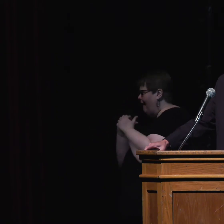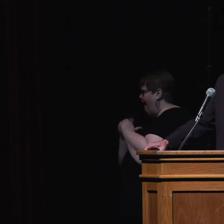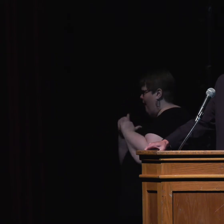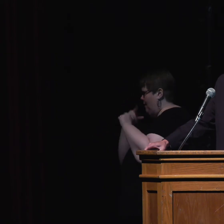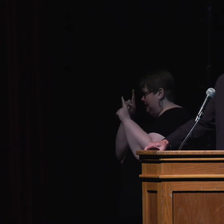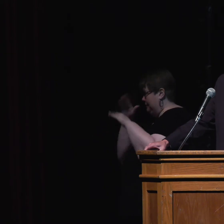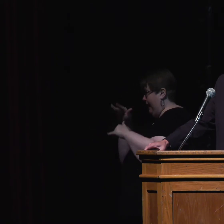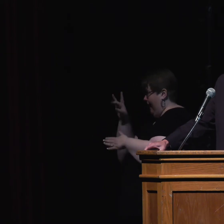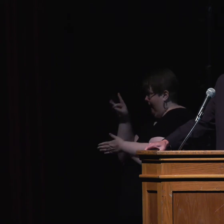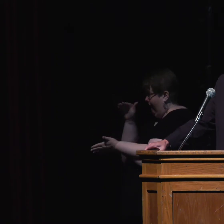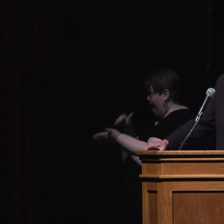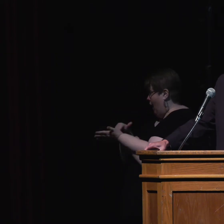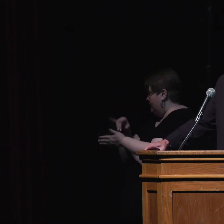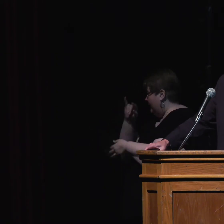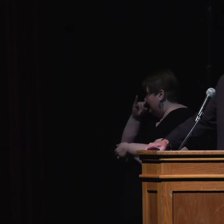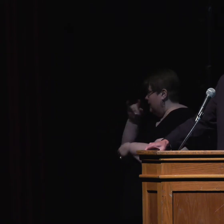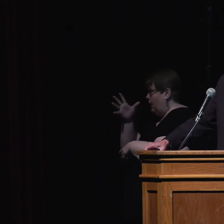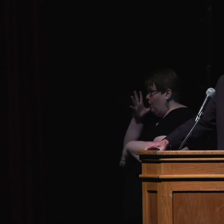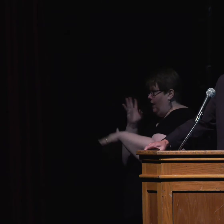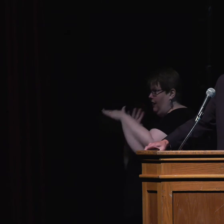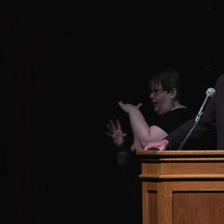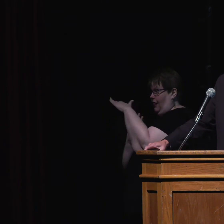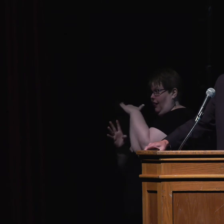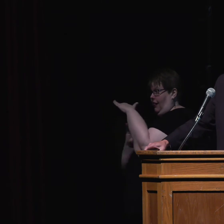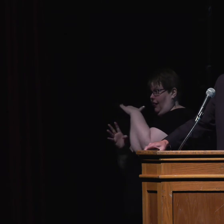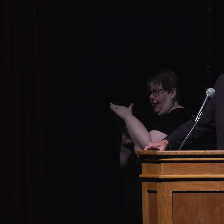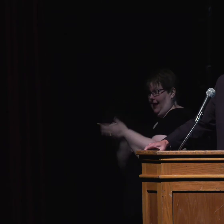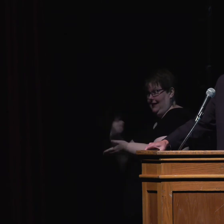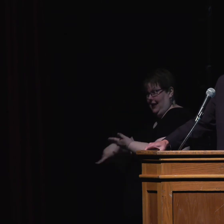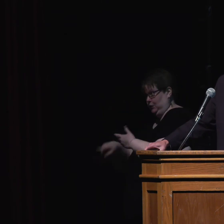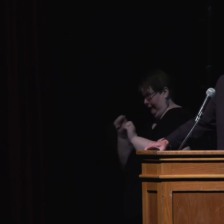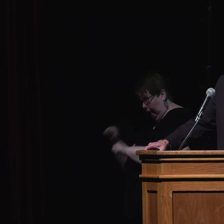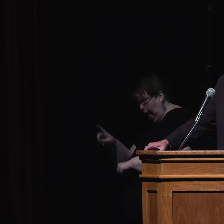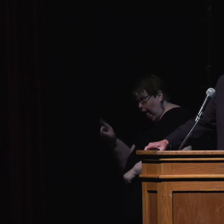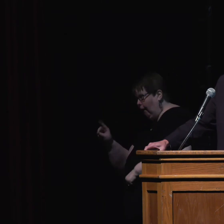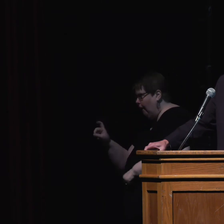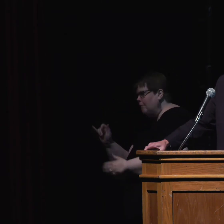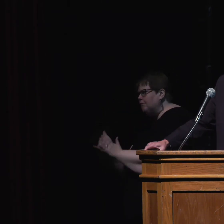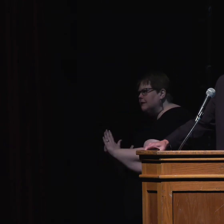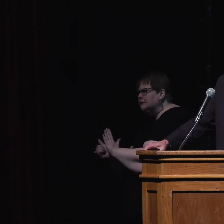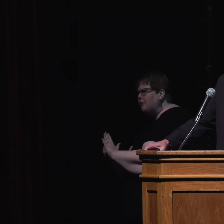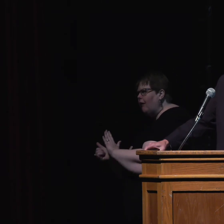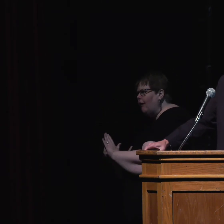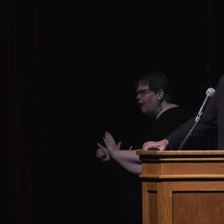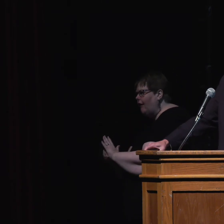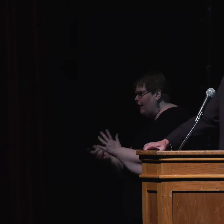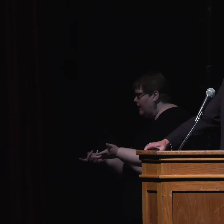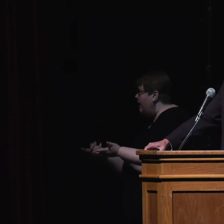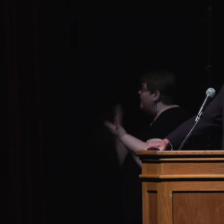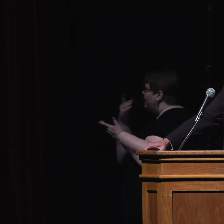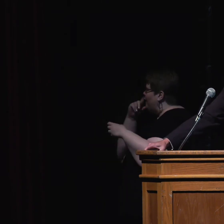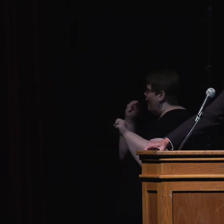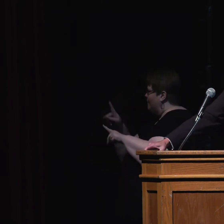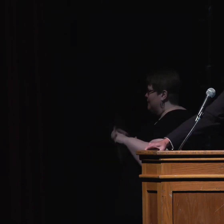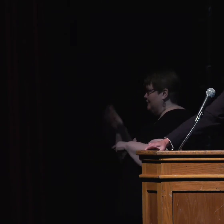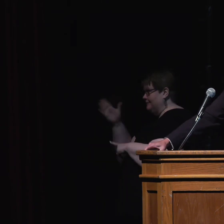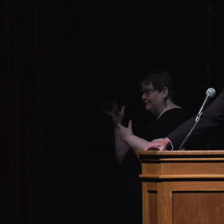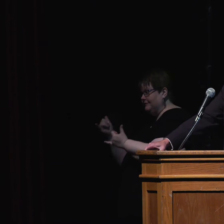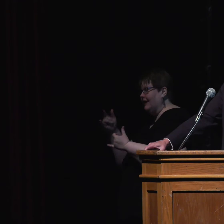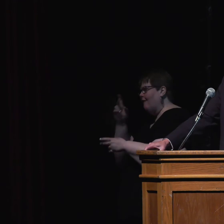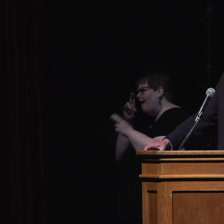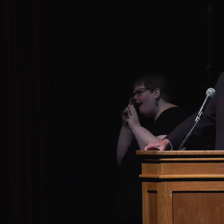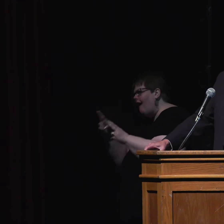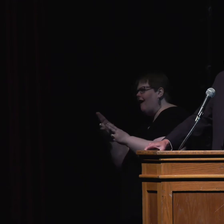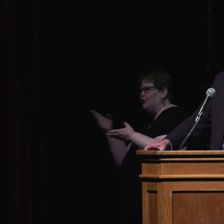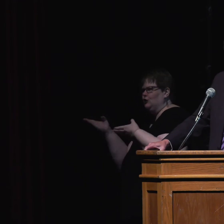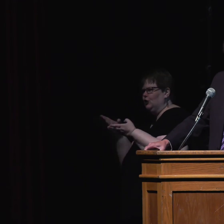the more than 8,000 kids who will be walking through our doors next week to do it? Thank you again for the opportunity to speak to you today and for the